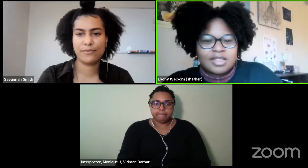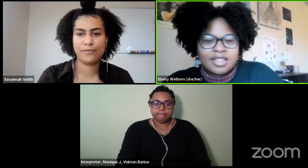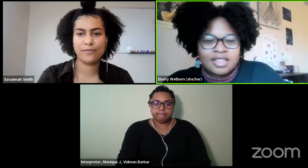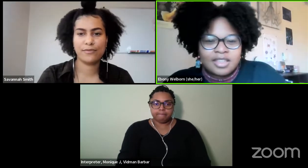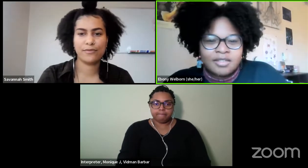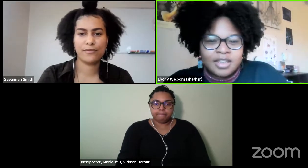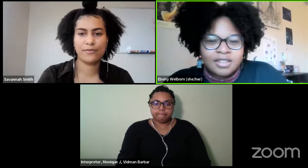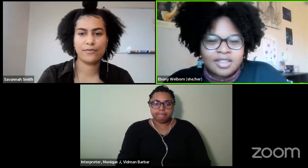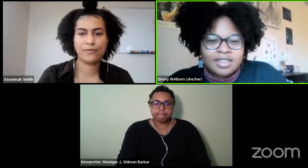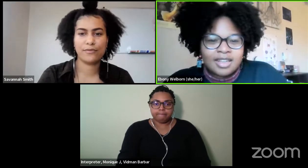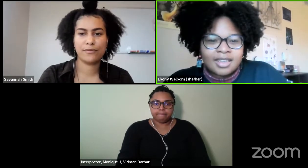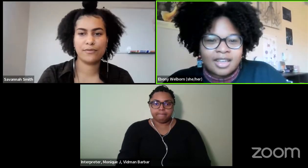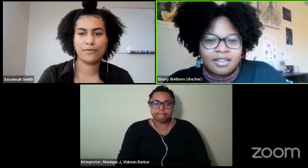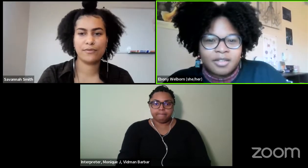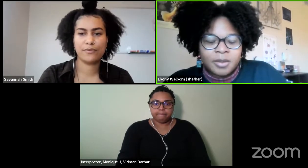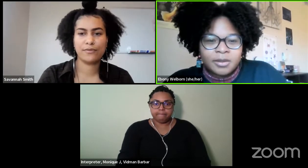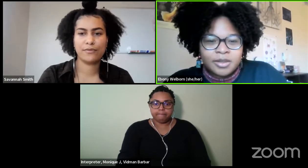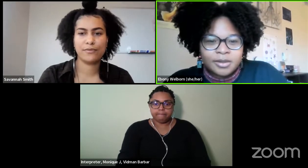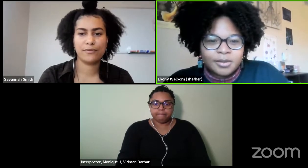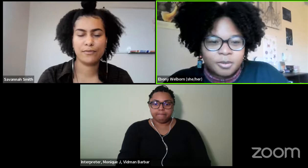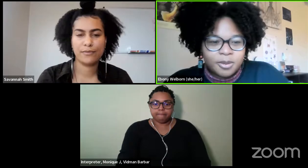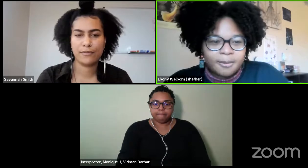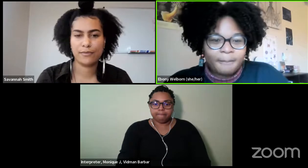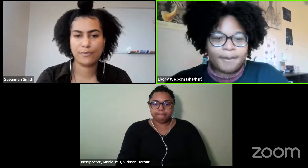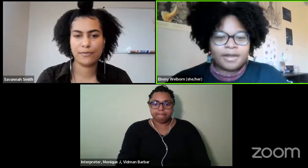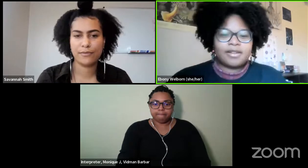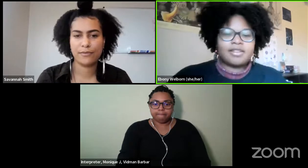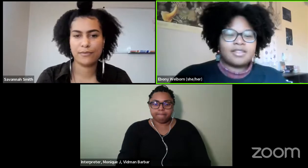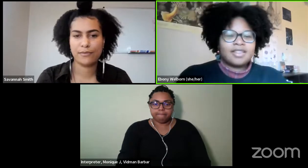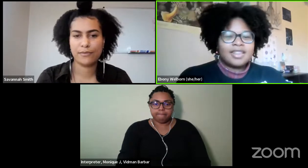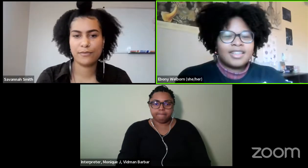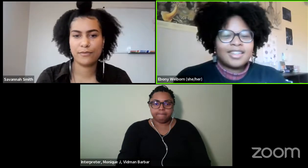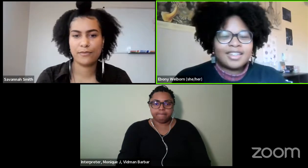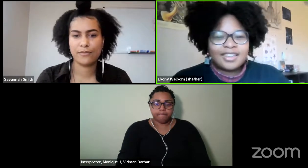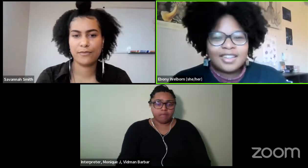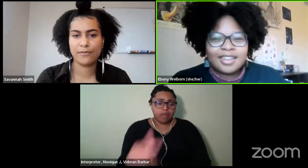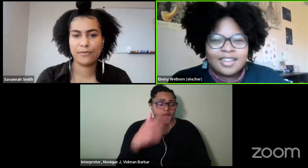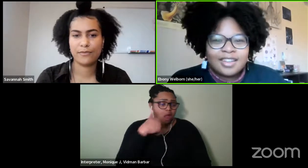Ooh, I've seen a video just like that from our YouTube. Oh.